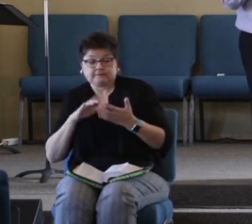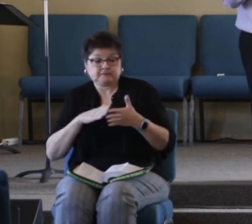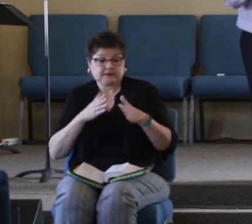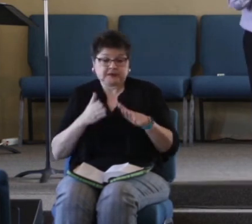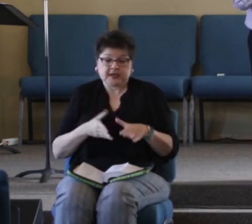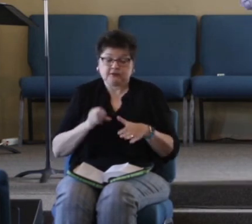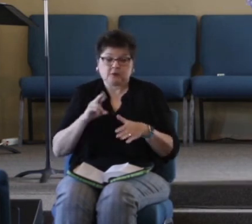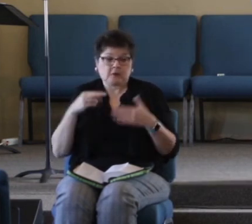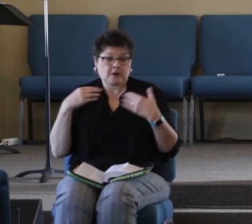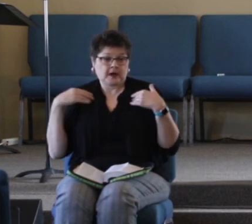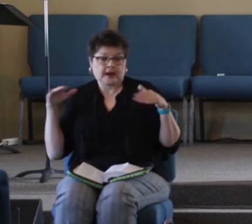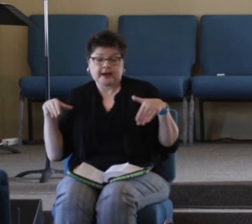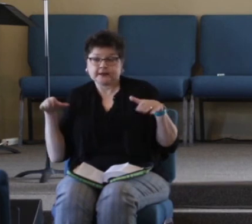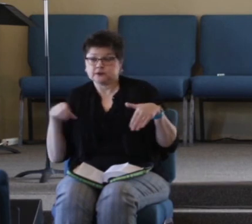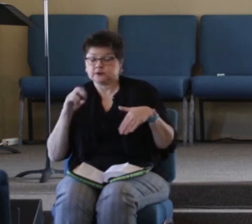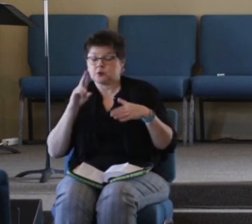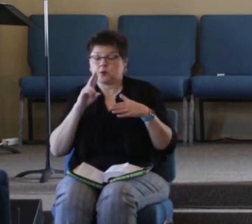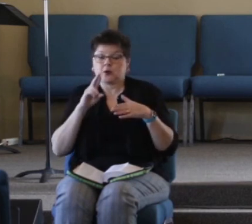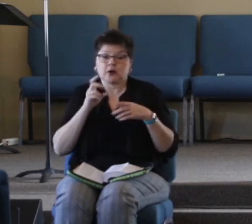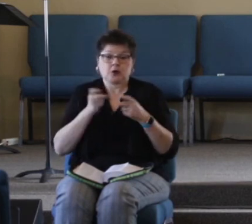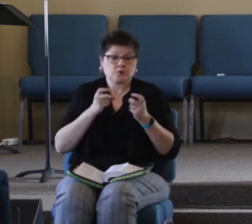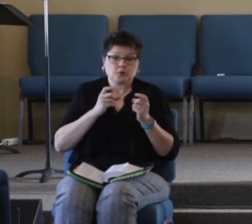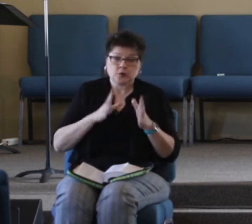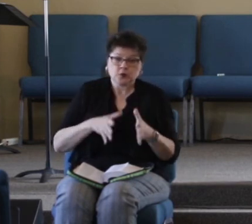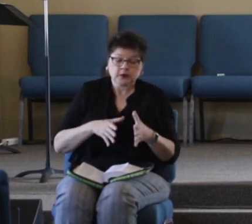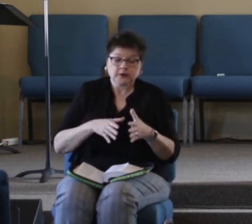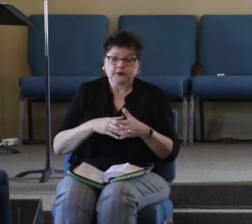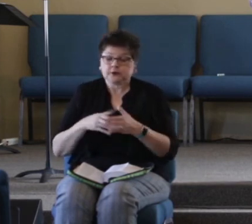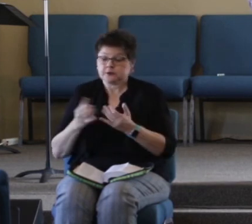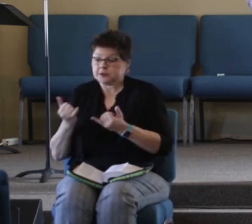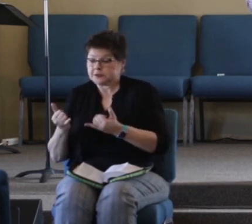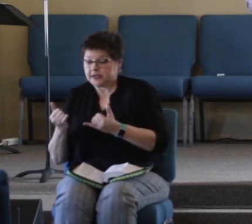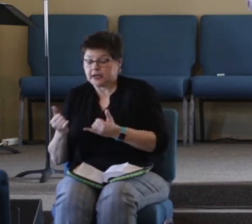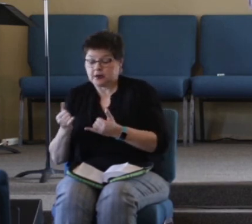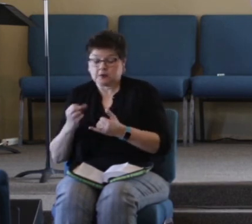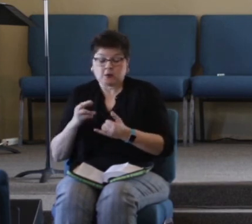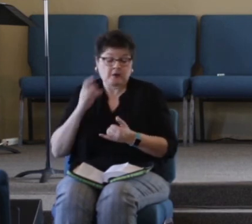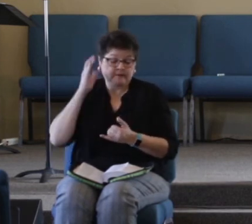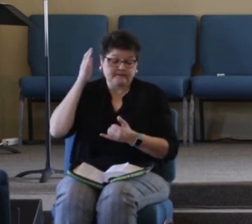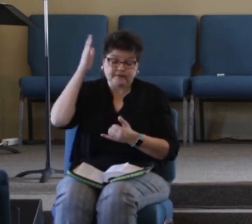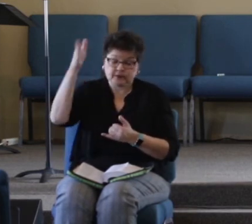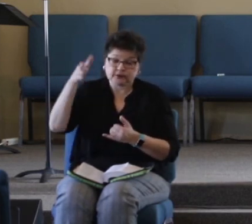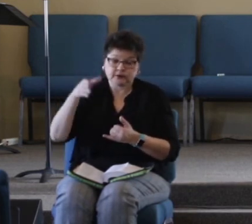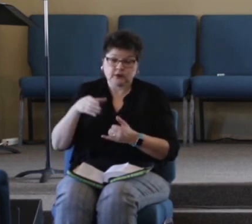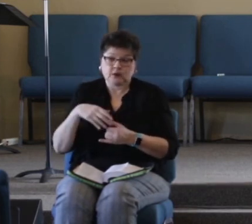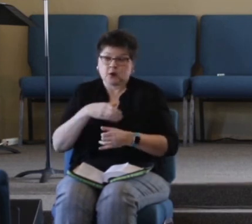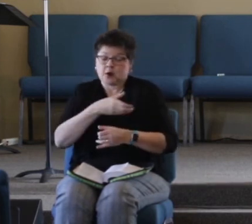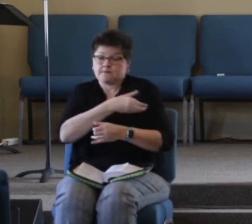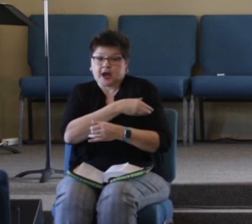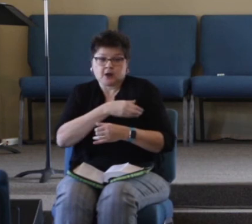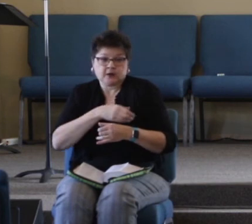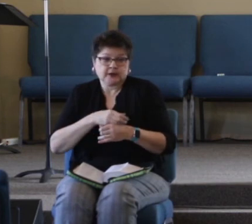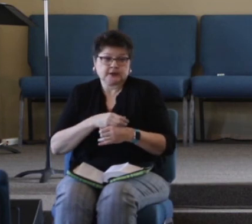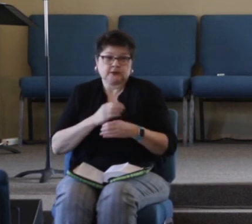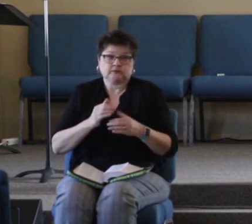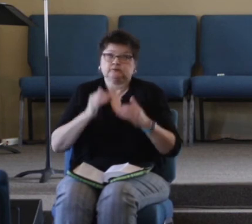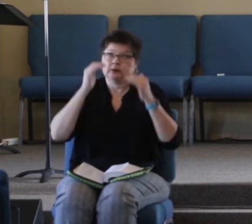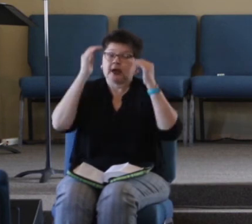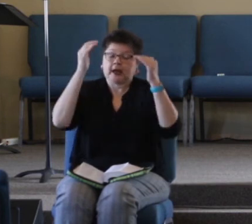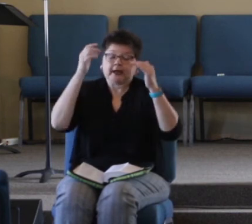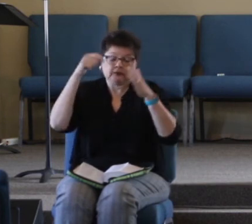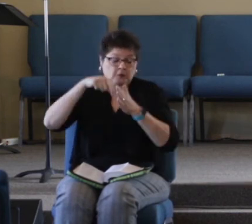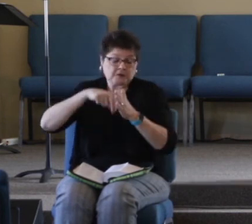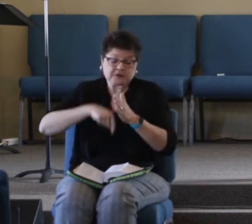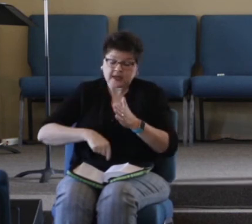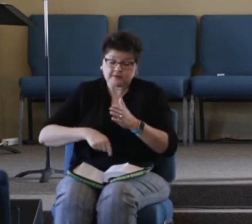nor angels, nor rulers, nor things present, nor things to come, nor powers, nor height, nor depth,